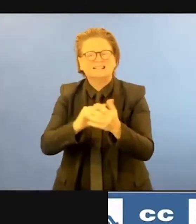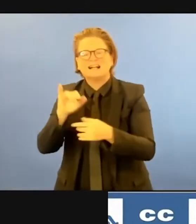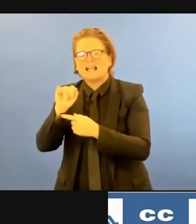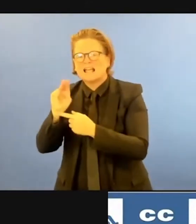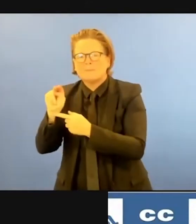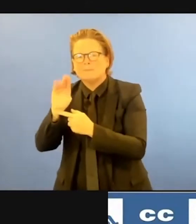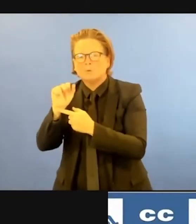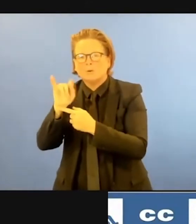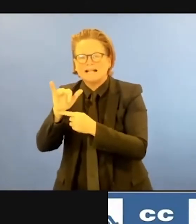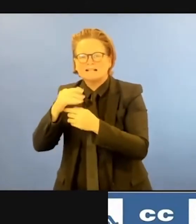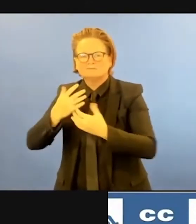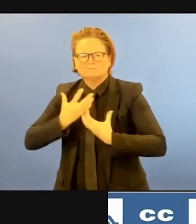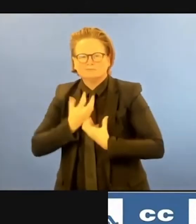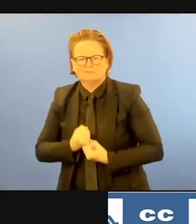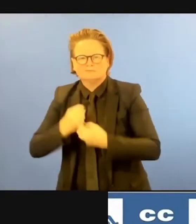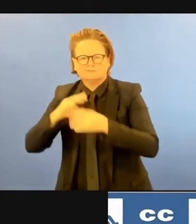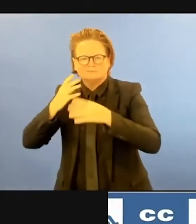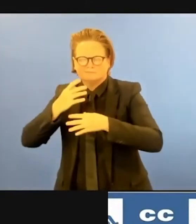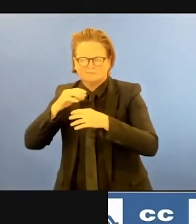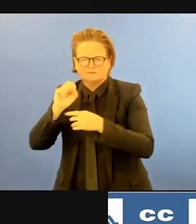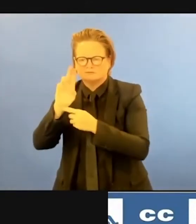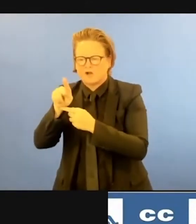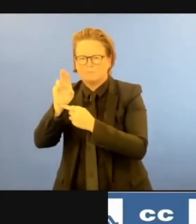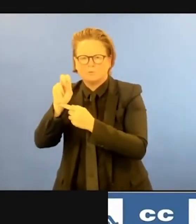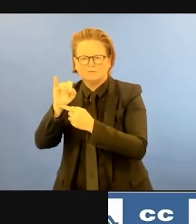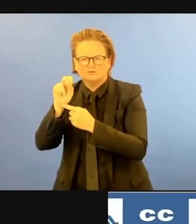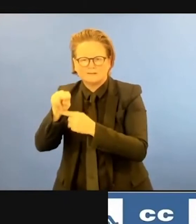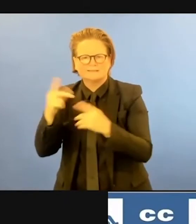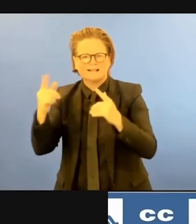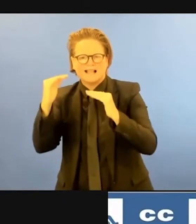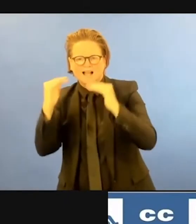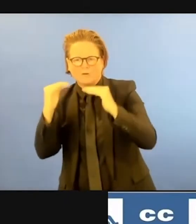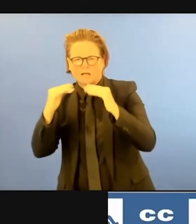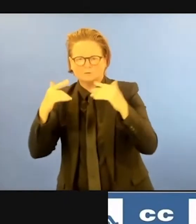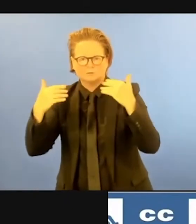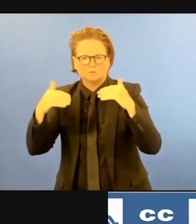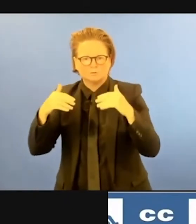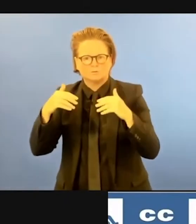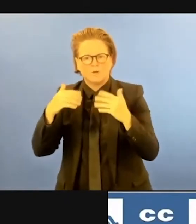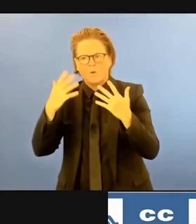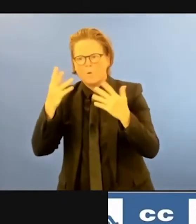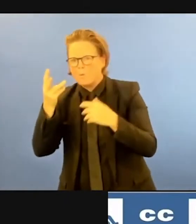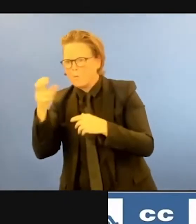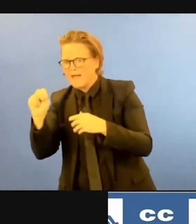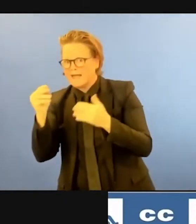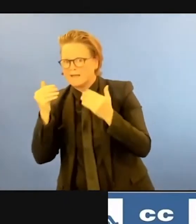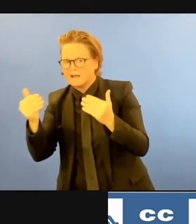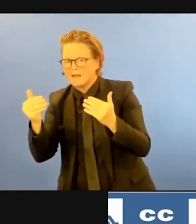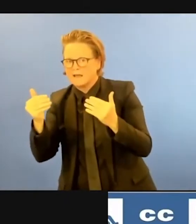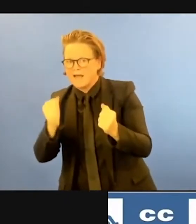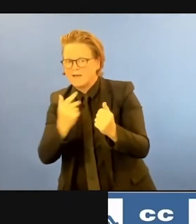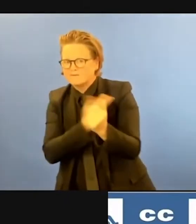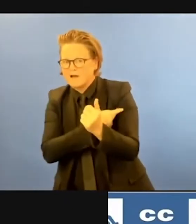reasons, this is a delicate balance of when to get vaccinated. Now, in terms of needing a booster shot or